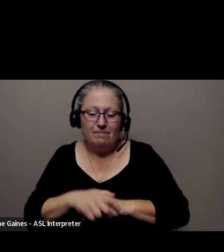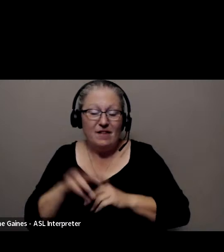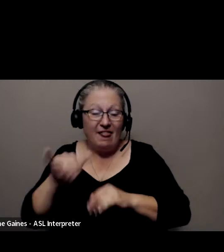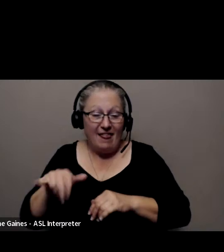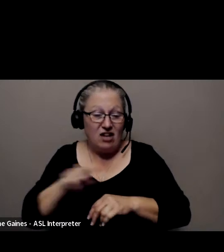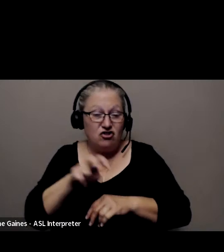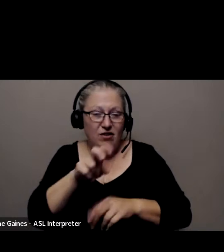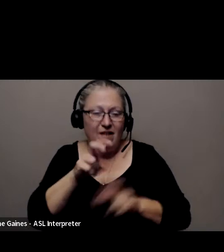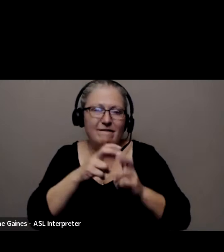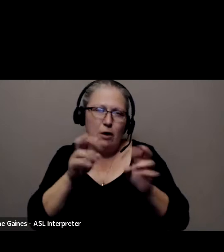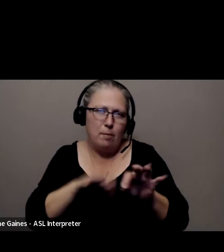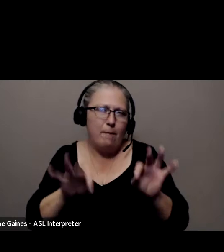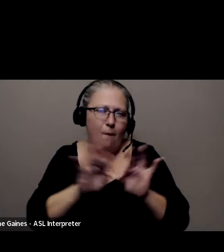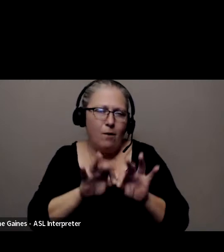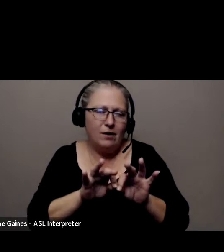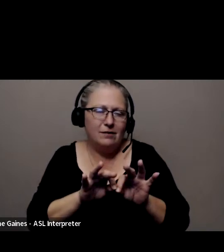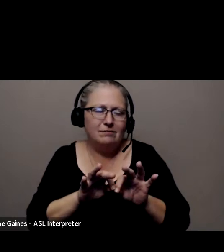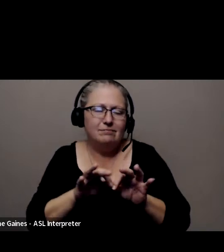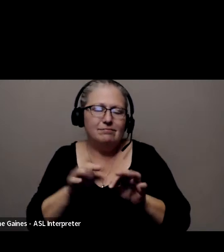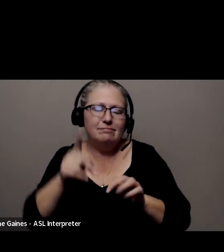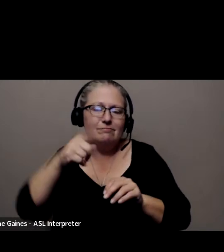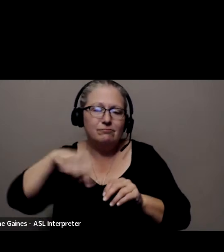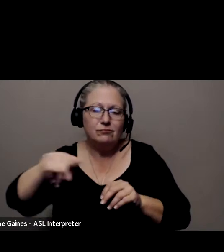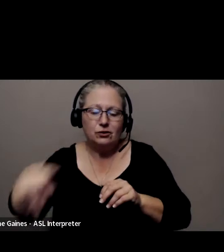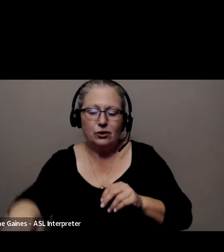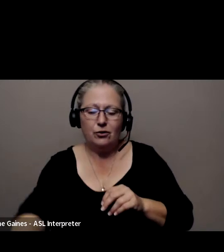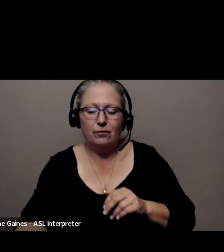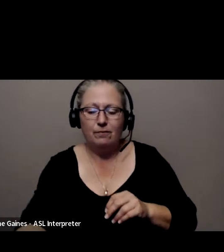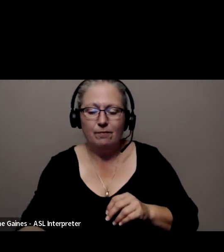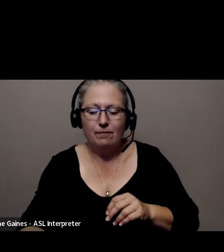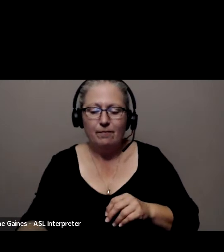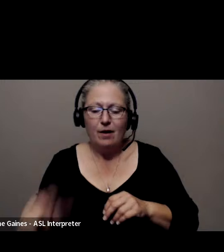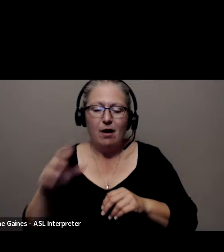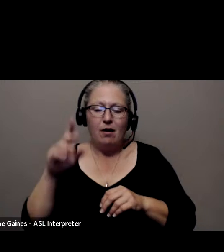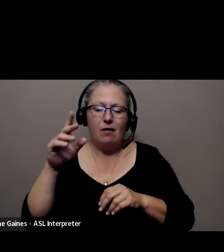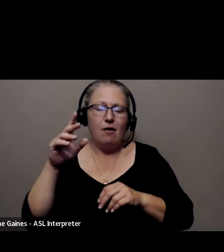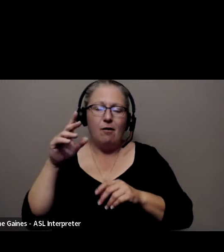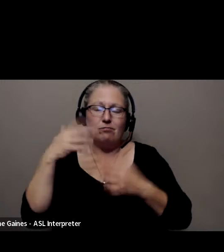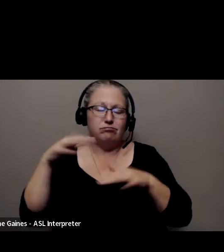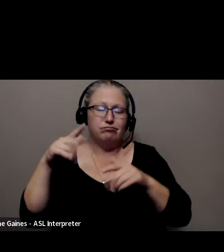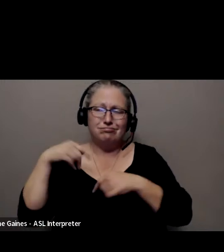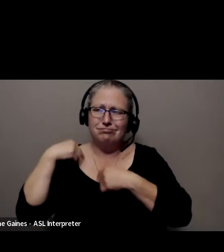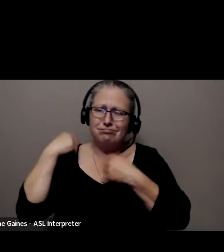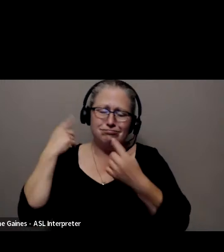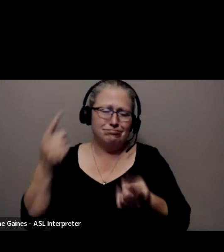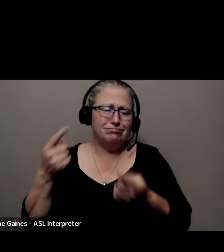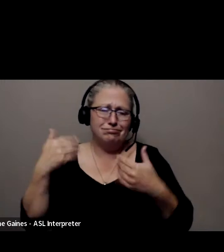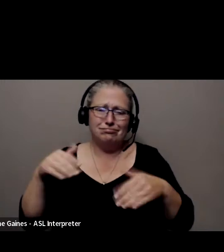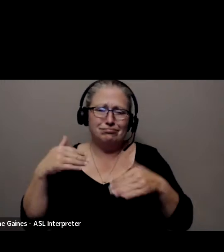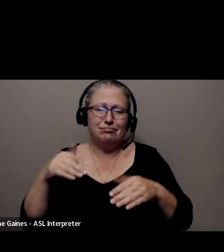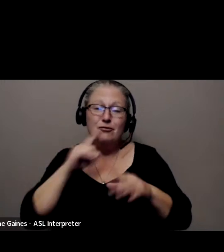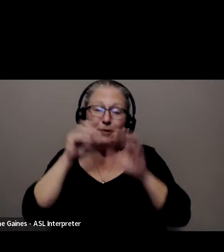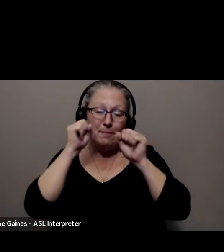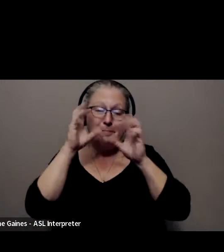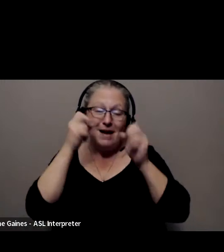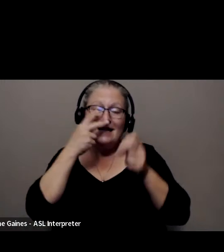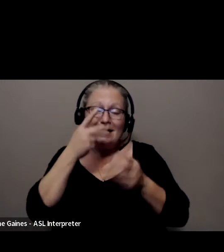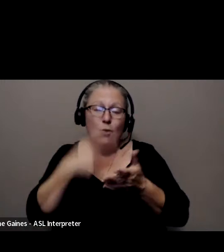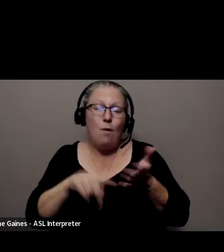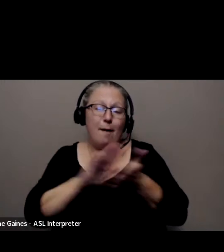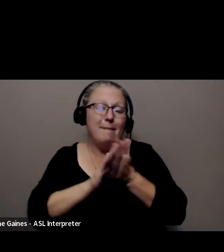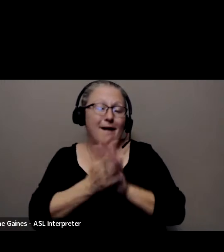is very important and you all come so far. And this is just amazing to see where it's become,